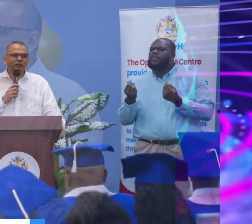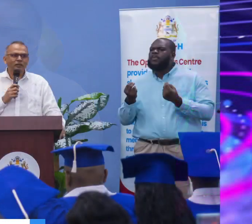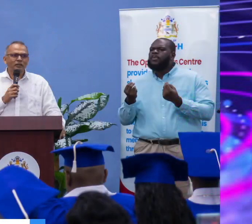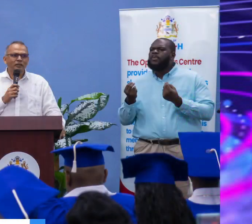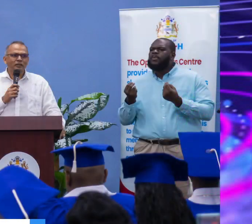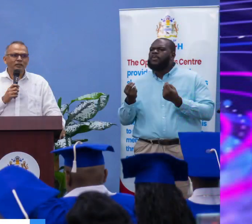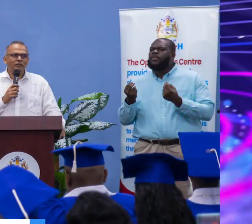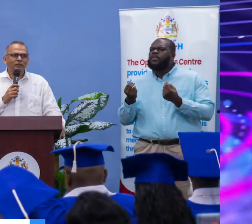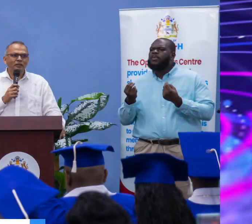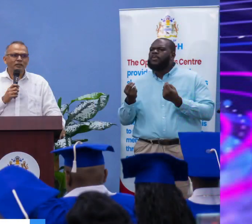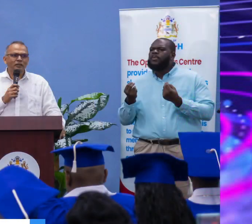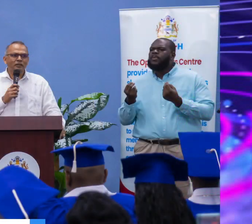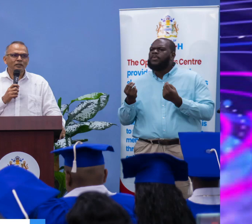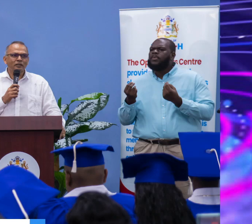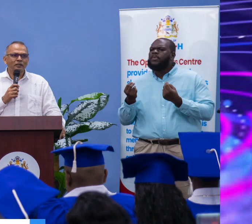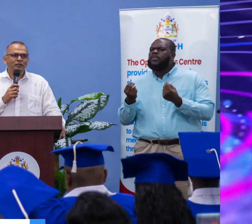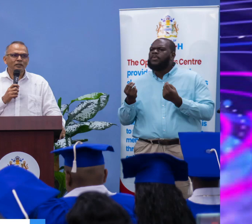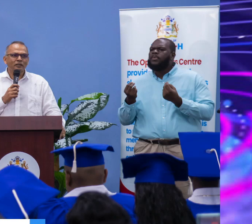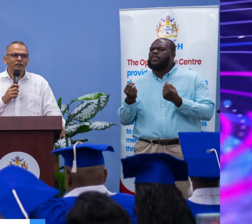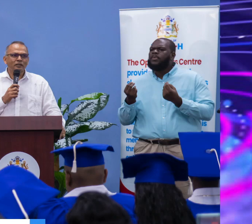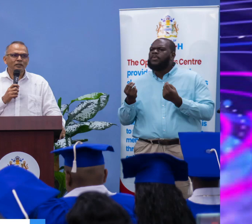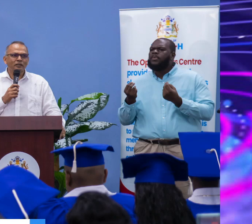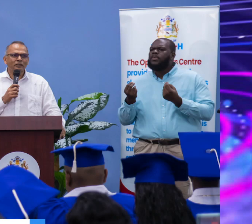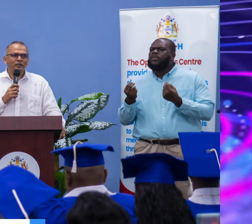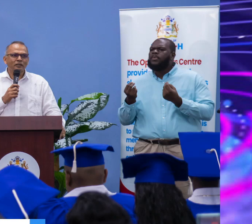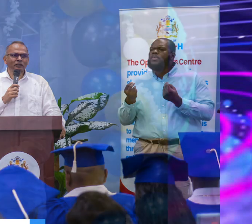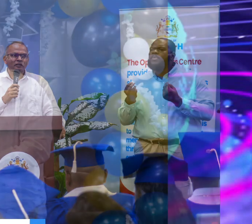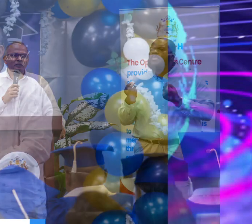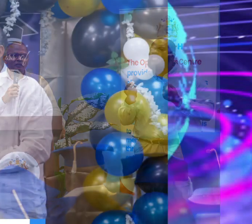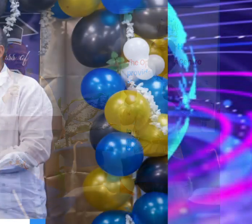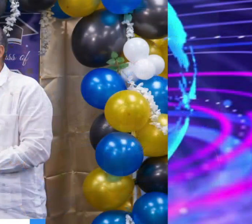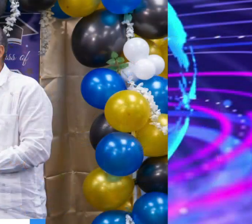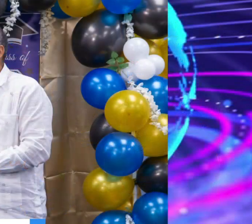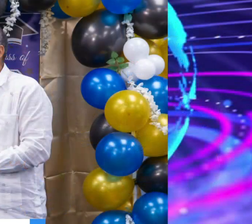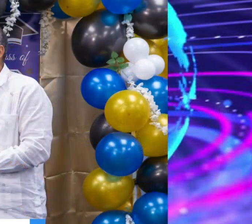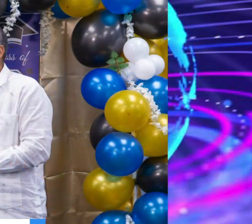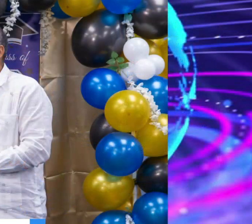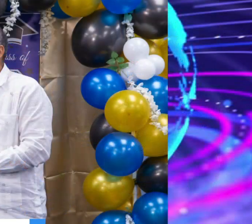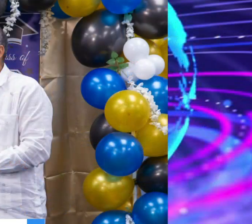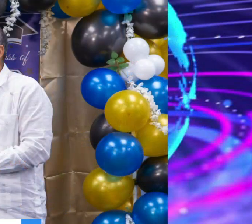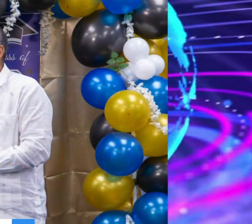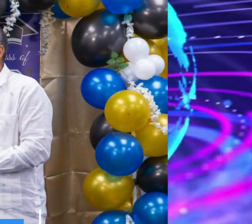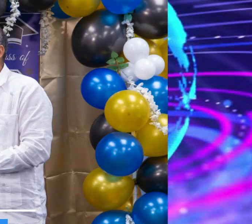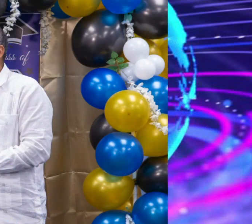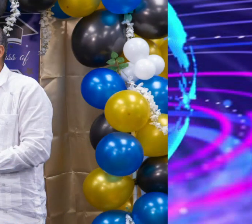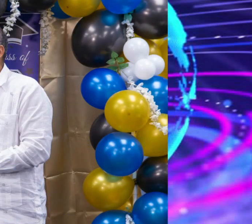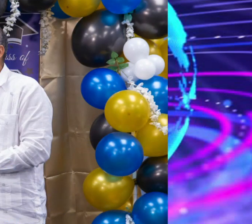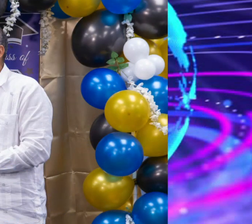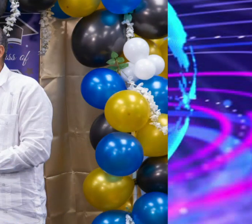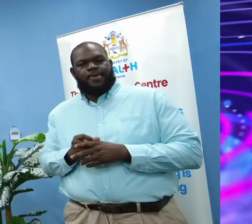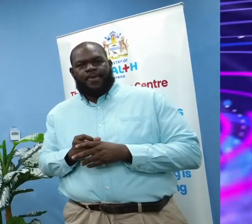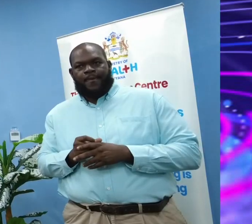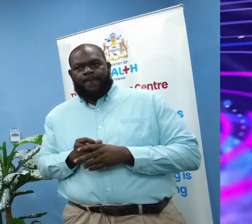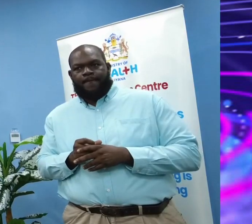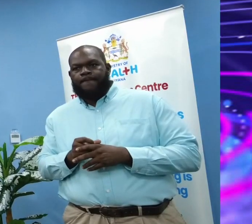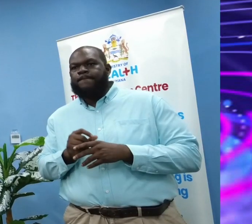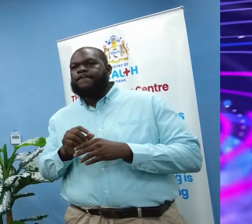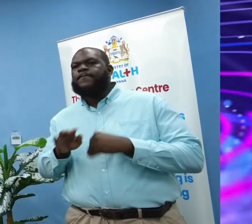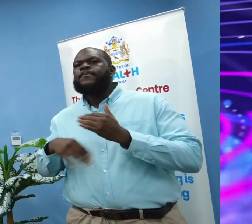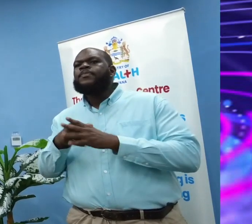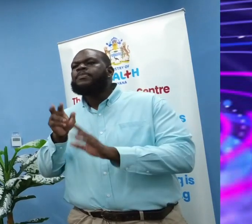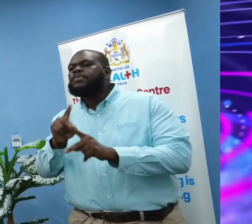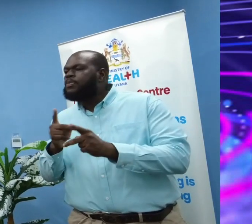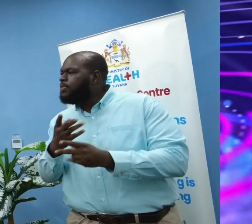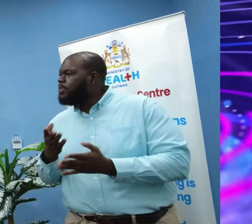Anthony applauded the graduates and the staff of the Open Doors Center for their commitment and perseverance.